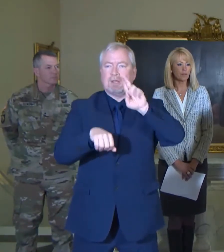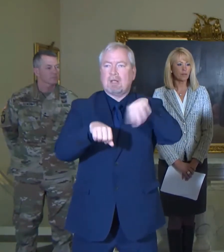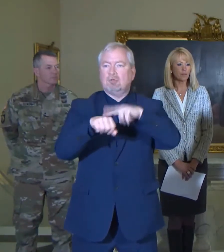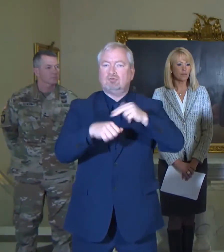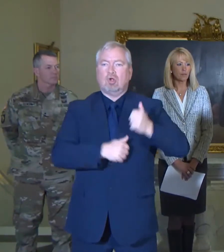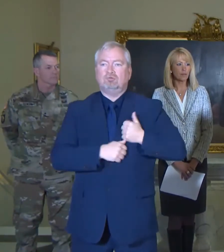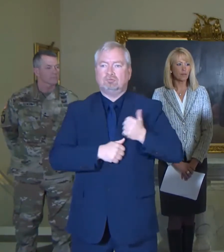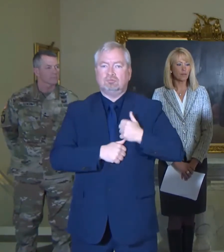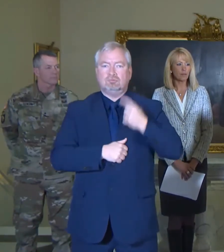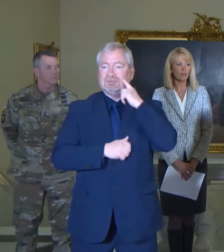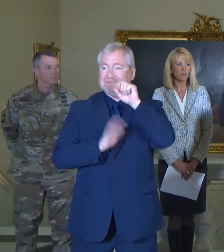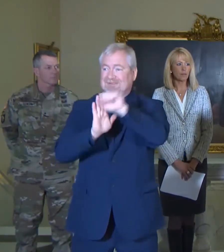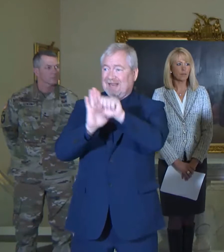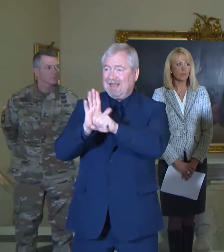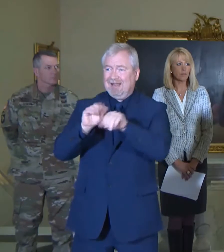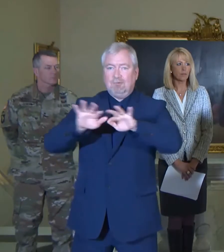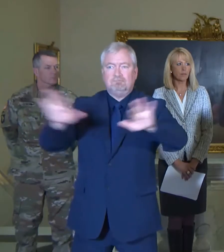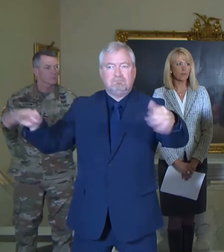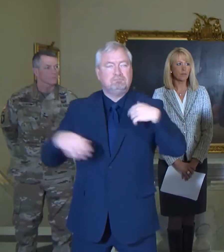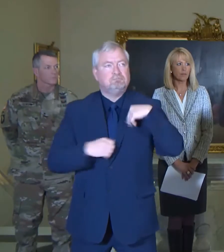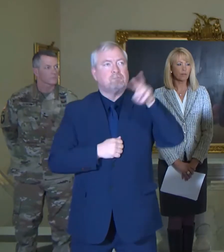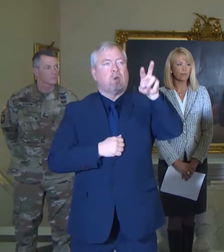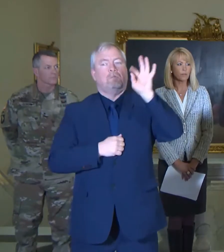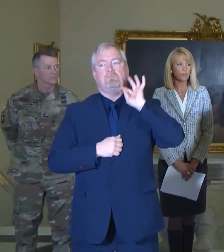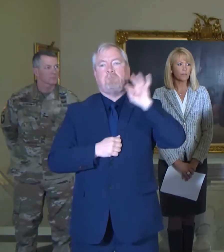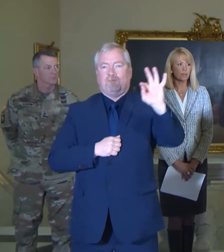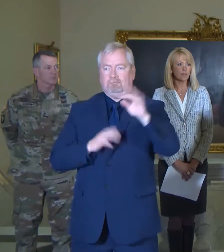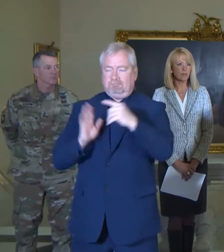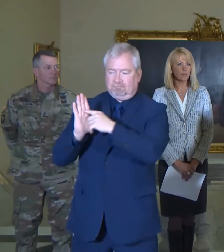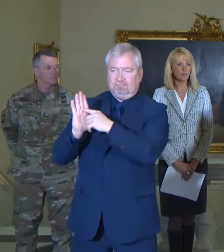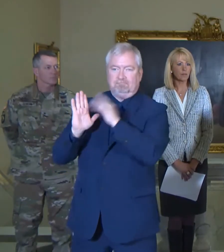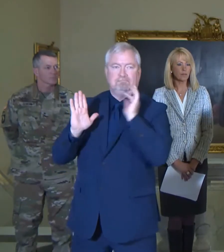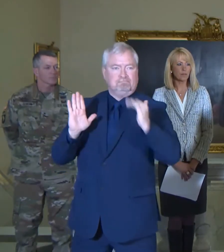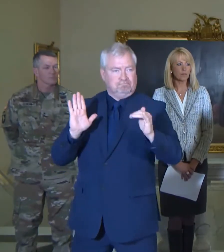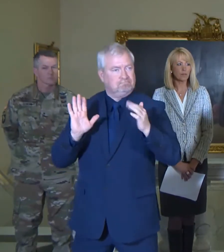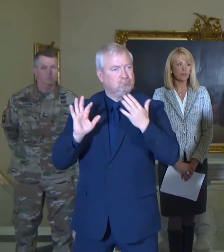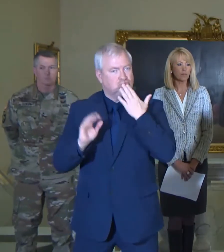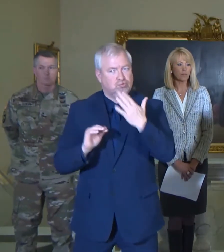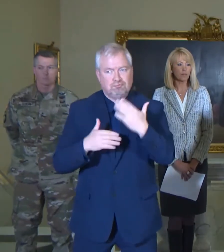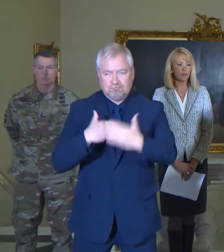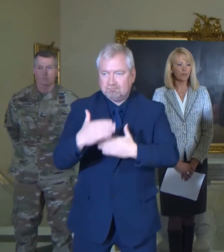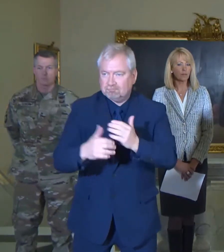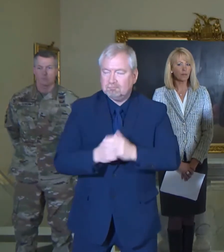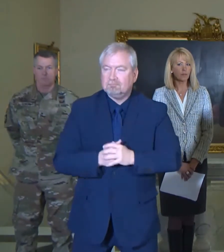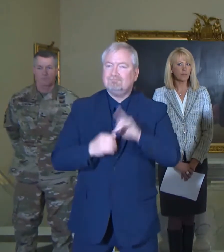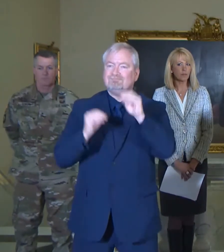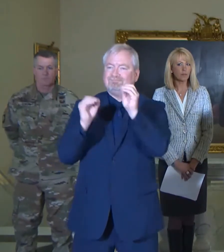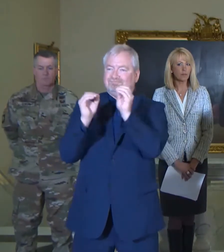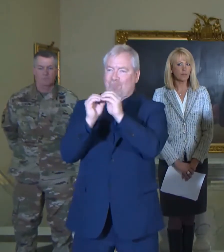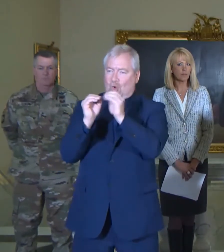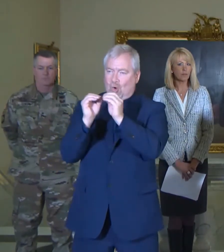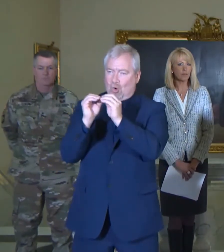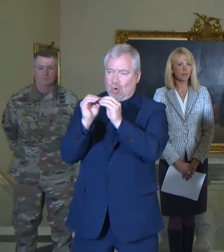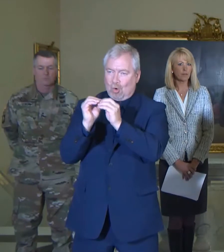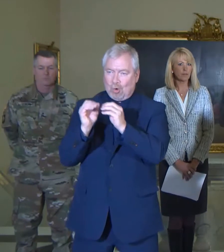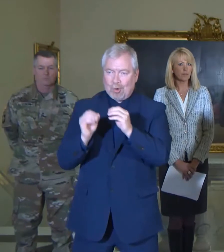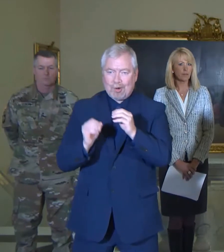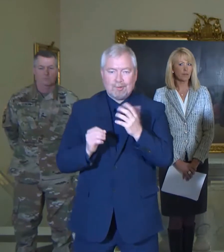flexibility, and some progress on increasing efforts to ramp up the production of and delivery